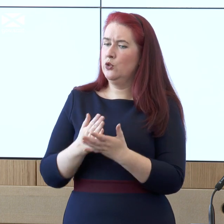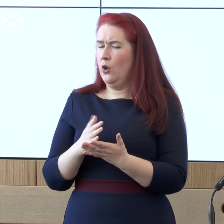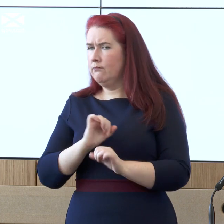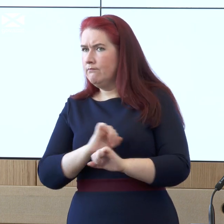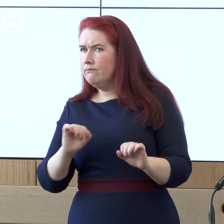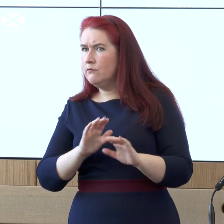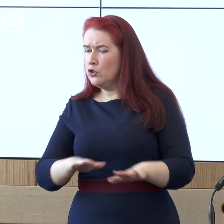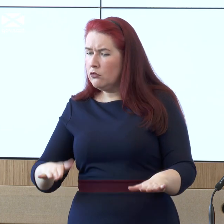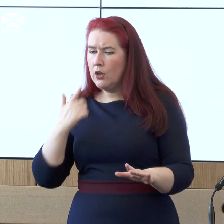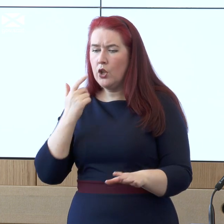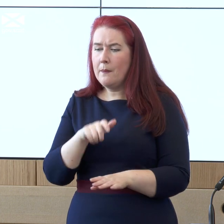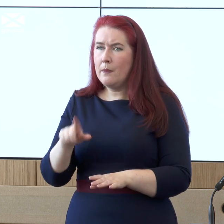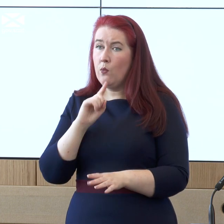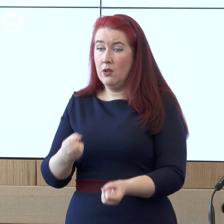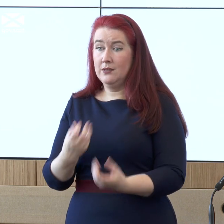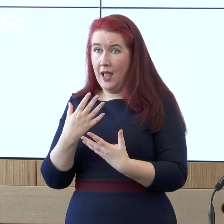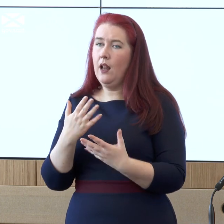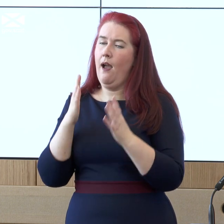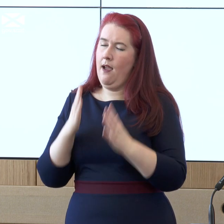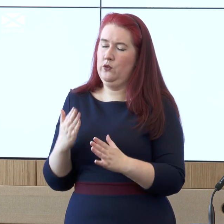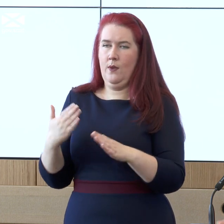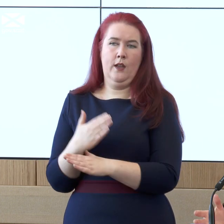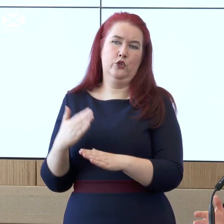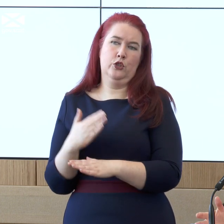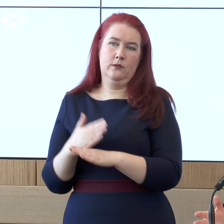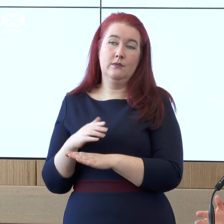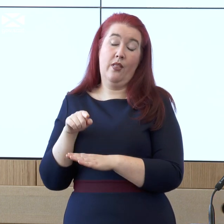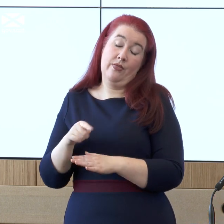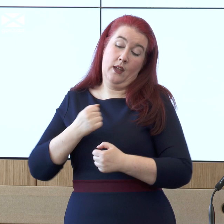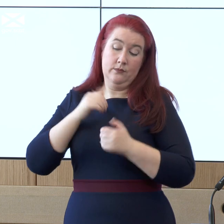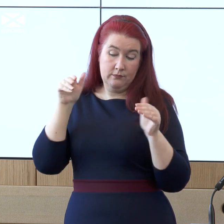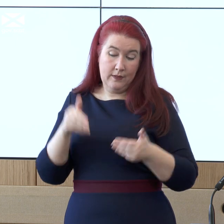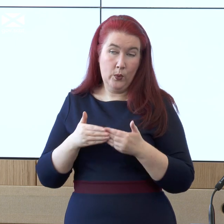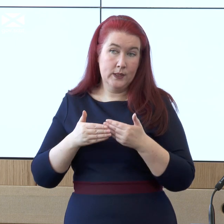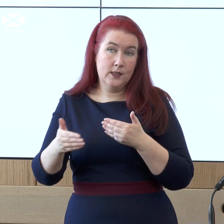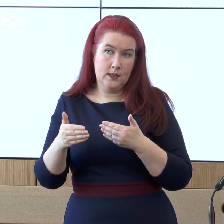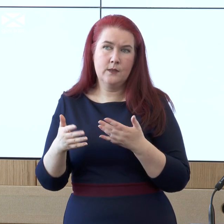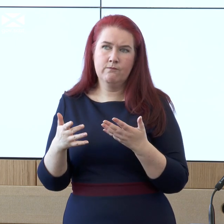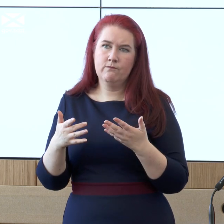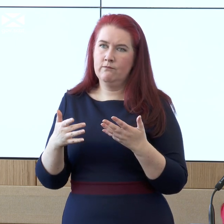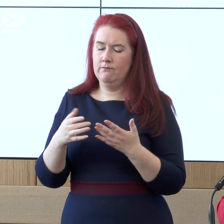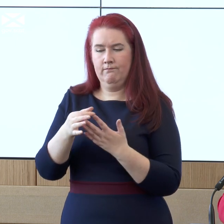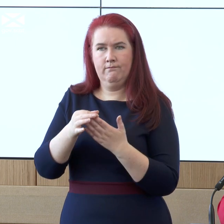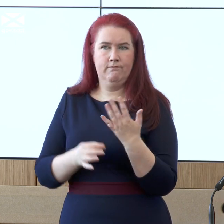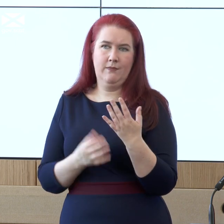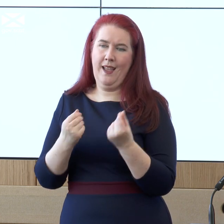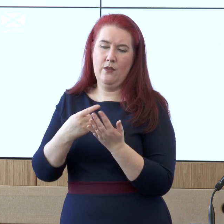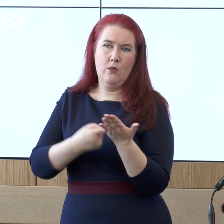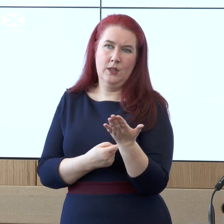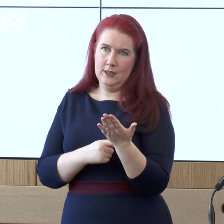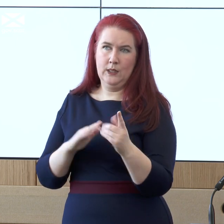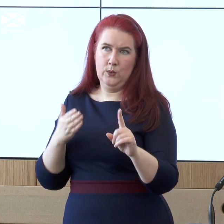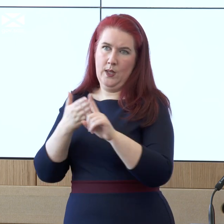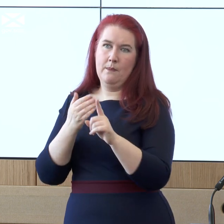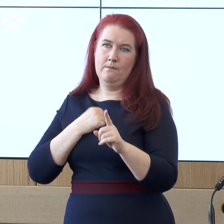children and young people are saying. And that is very much the focus as we take forward the various policies designed to meet the targets that we